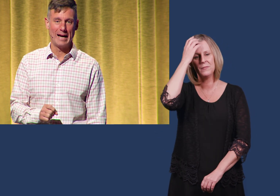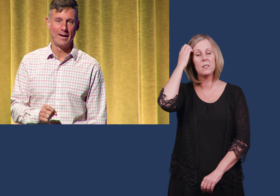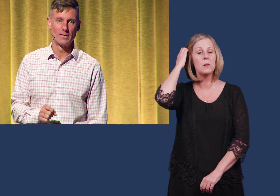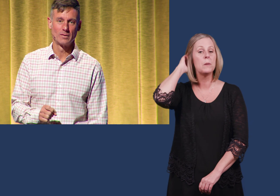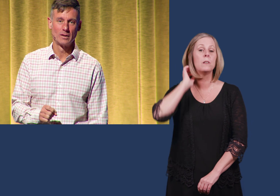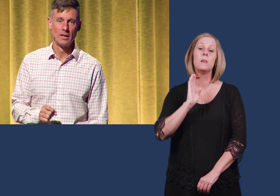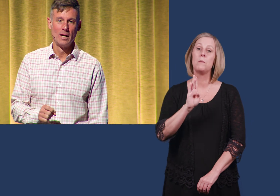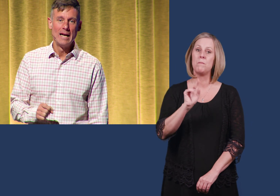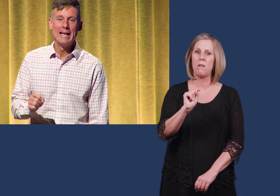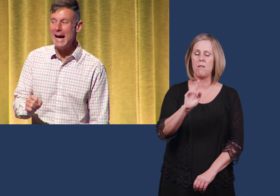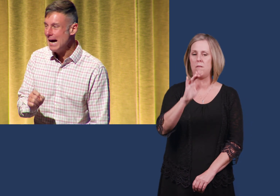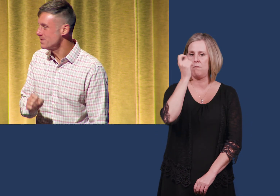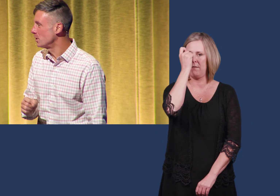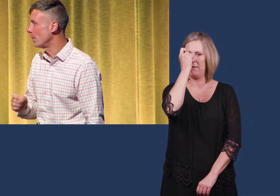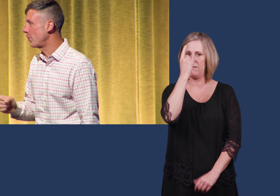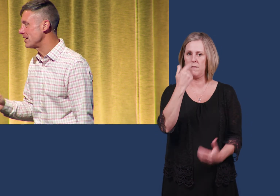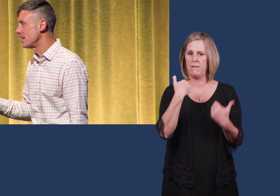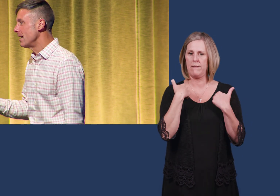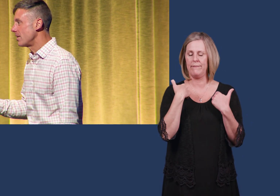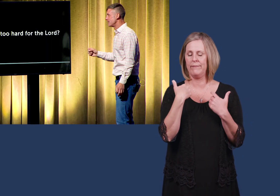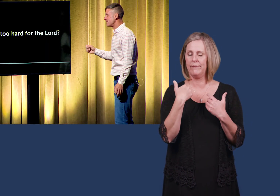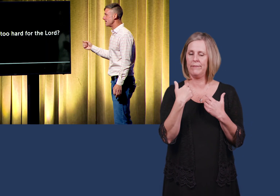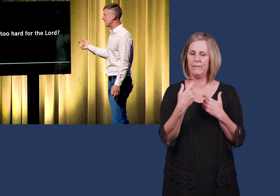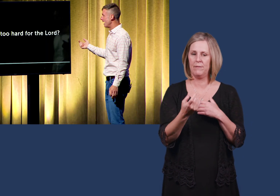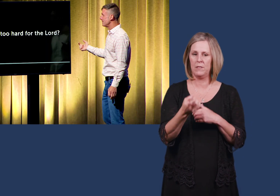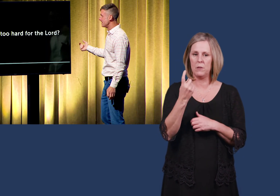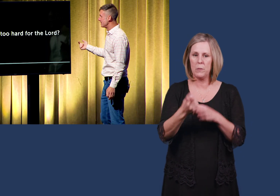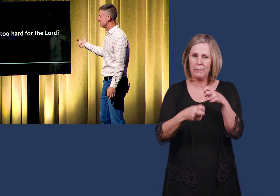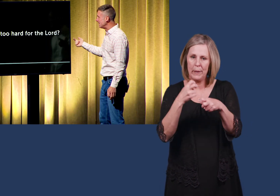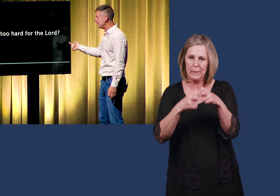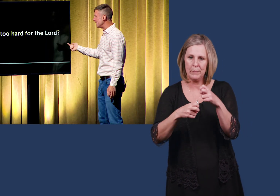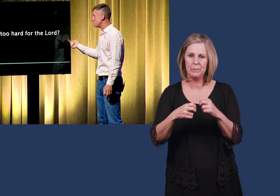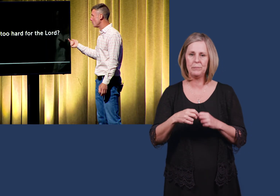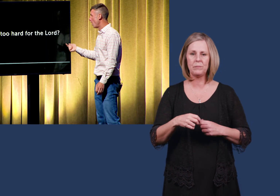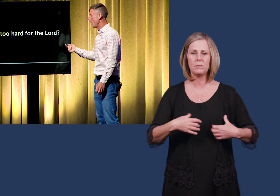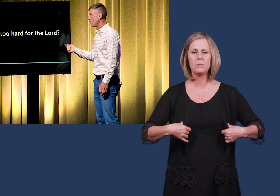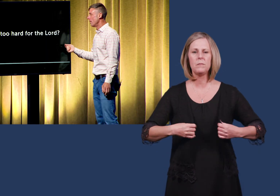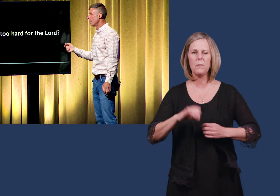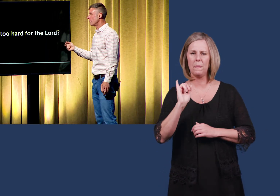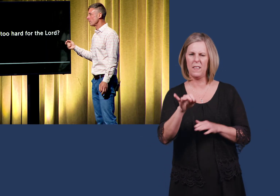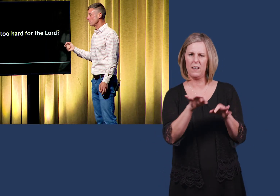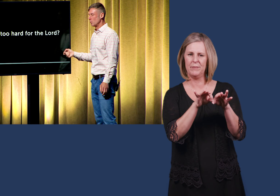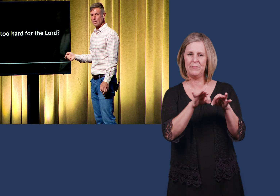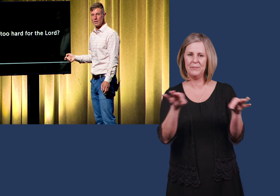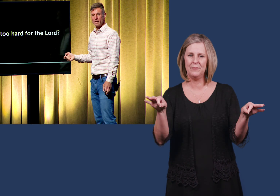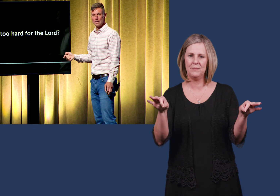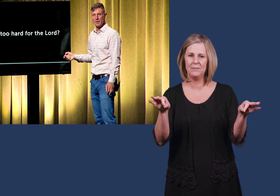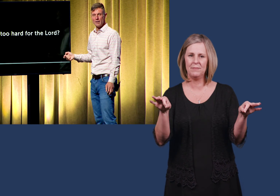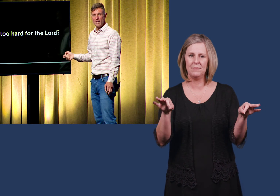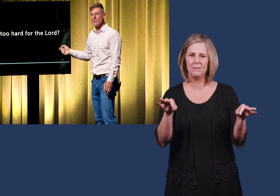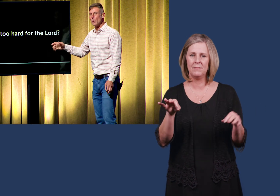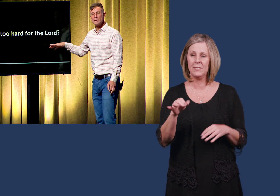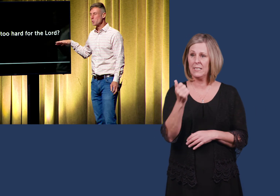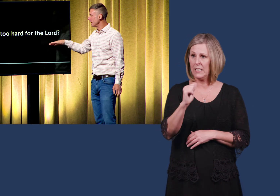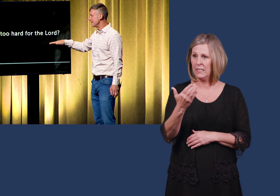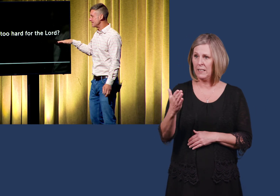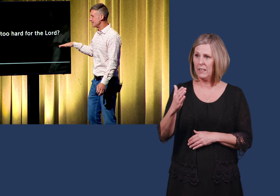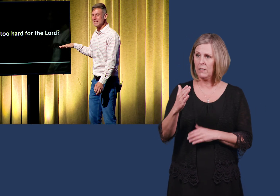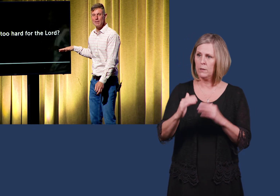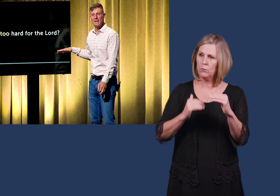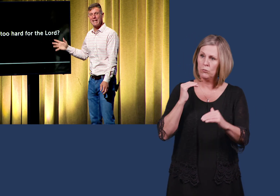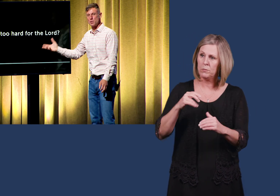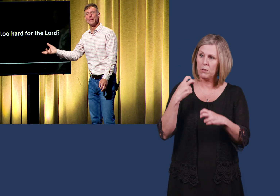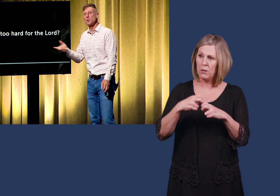that we have. And it has to do with this thing that God says, "Is anything too hard for the Lord?" And of course, really,